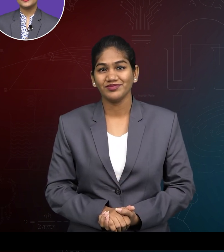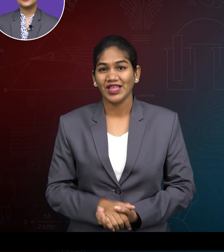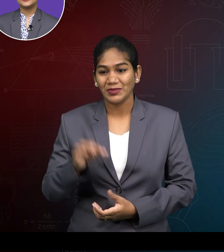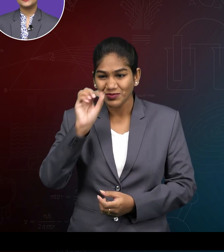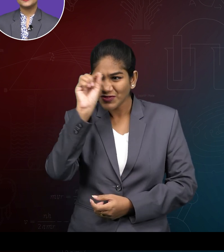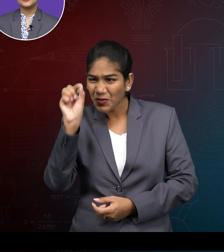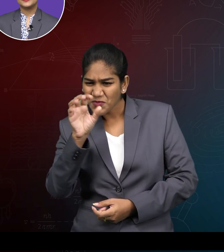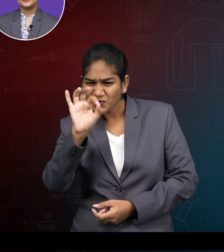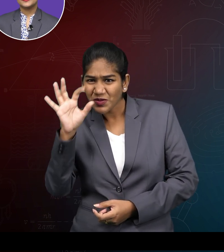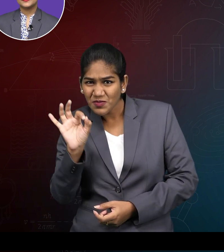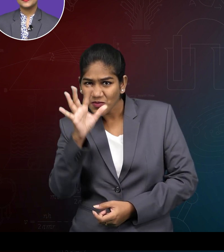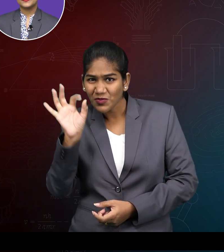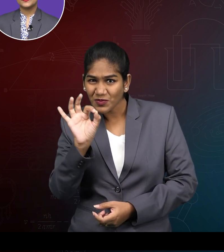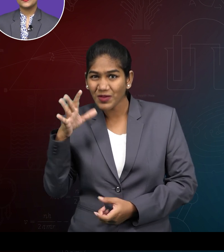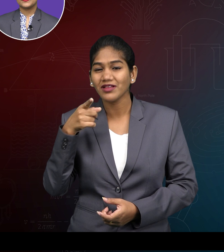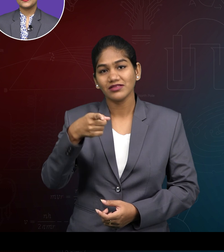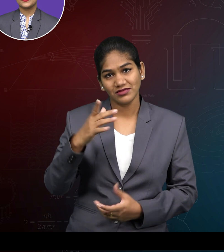current,